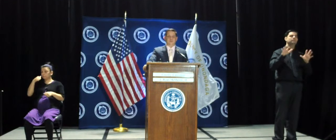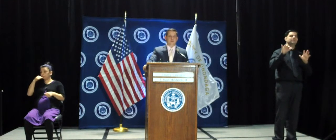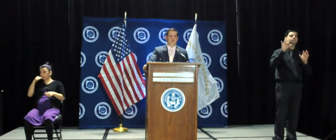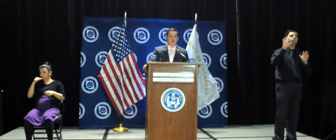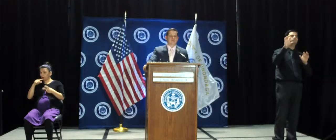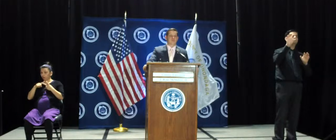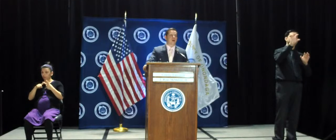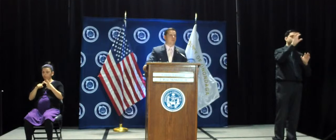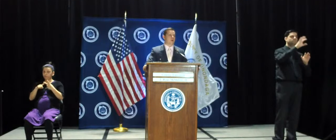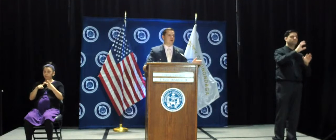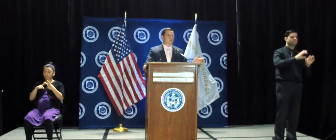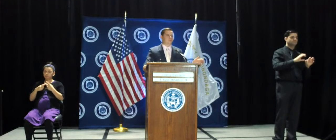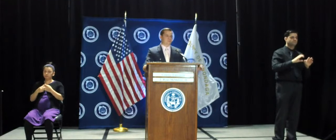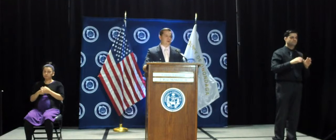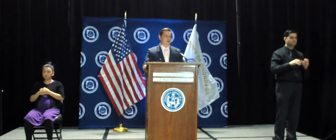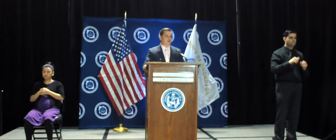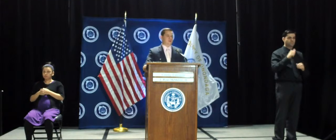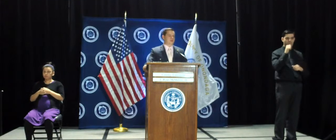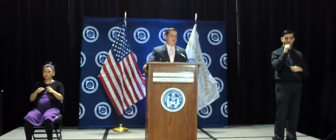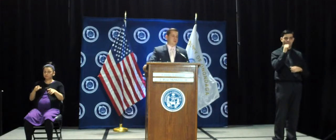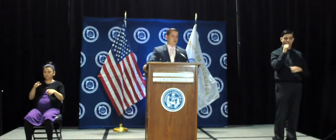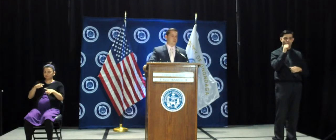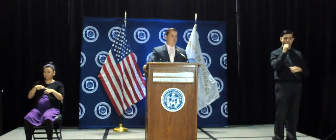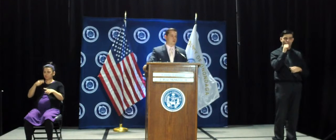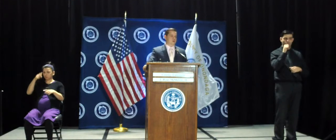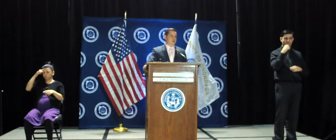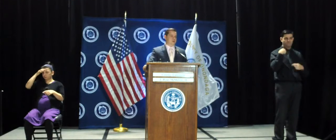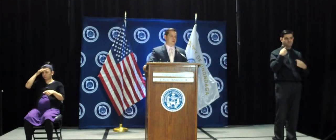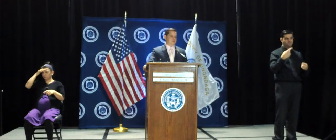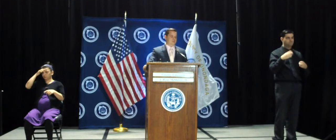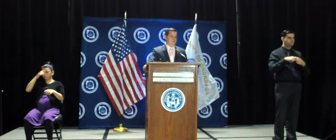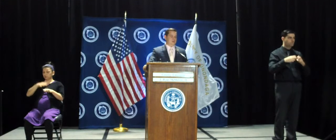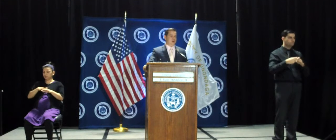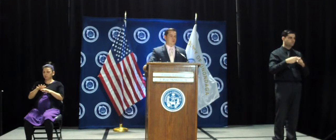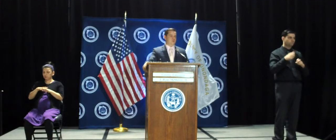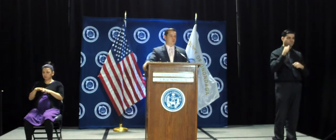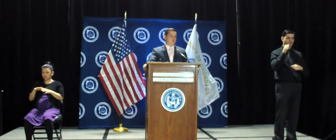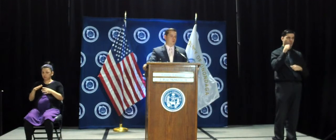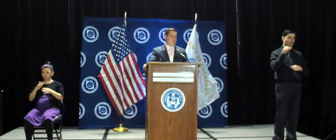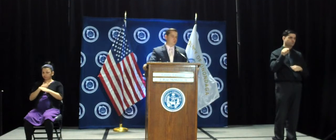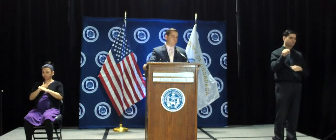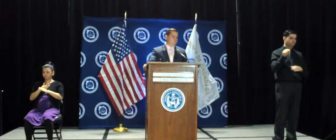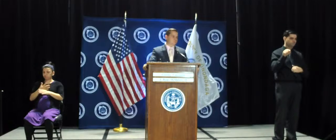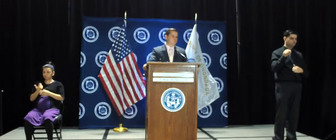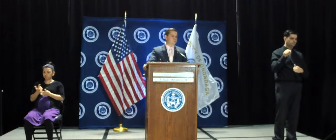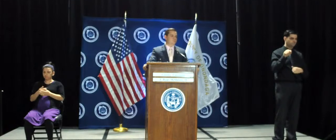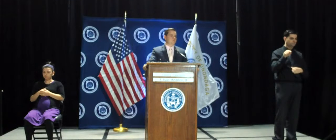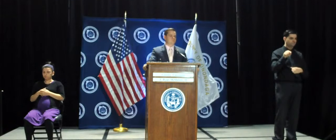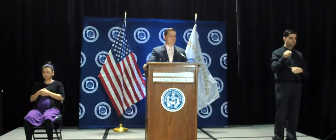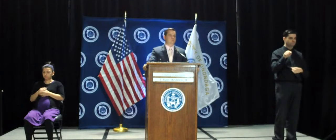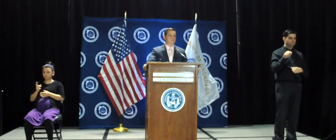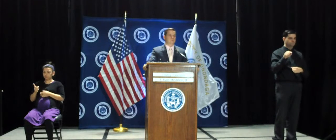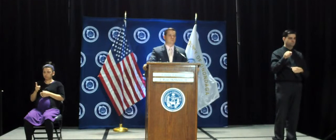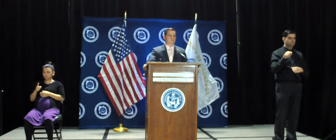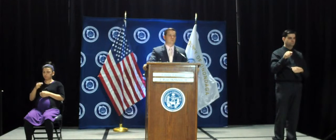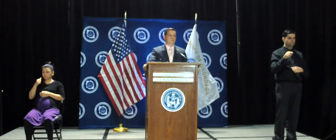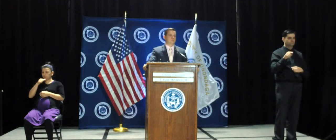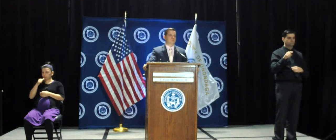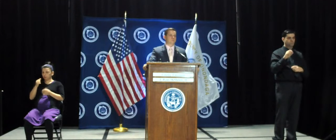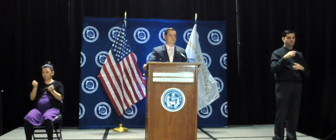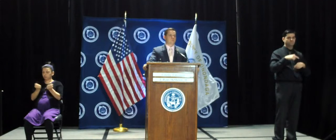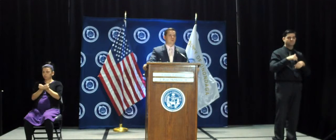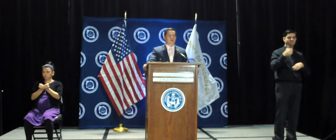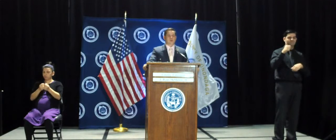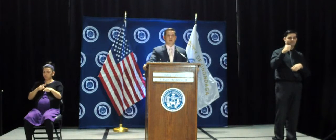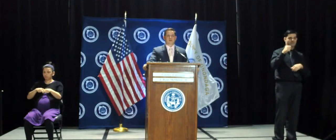Bars have been a problem. So certainly the hours will be enforced. Anywhere in